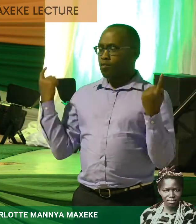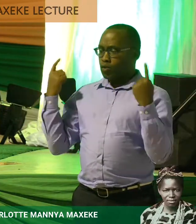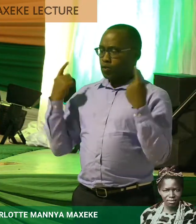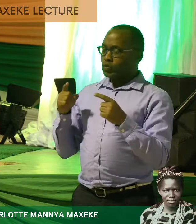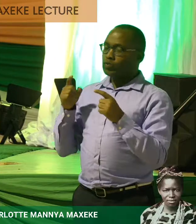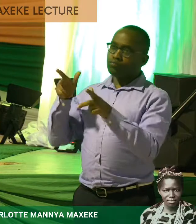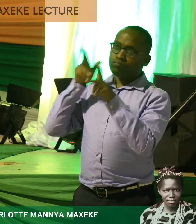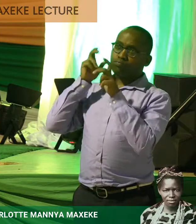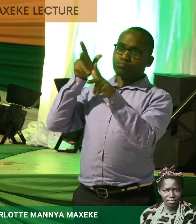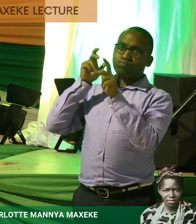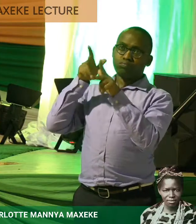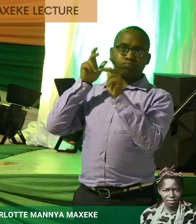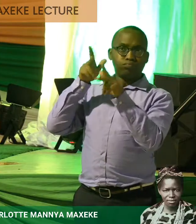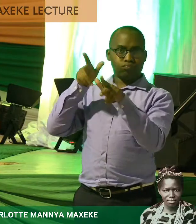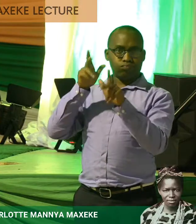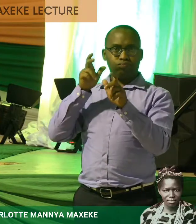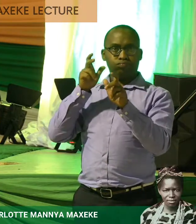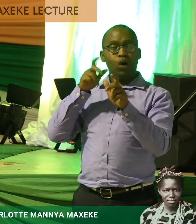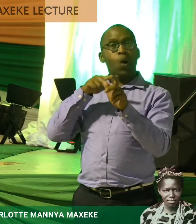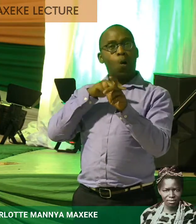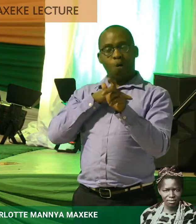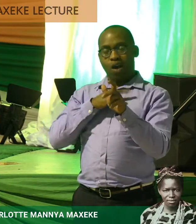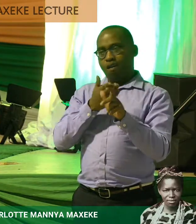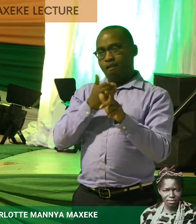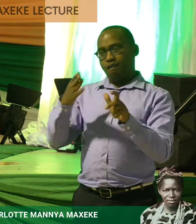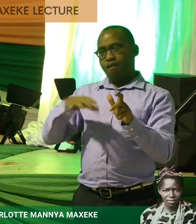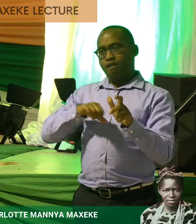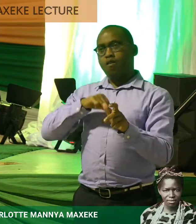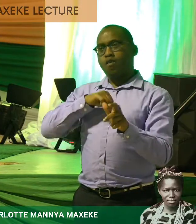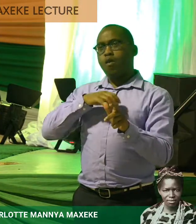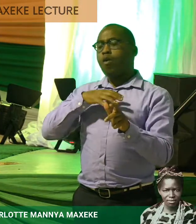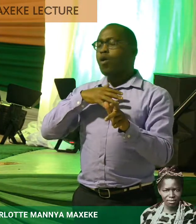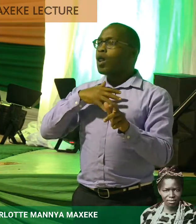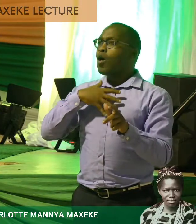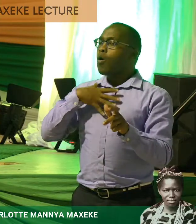kunikezela ngendlebe zabo ukwenzela uba silazi eligorha